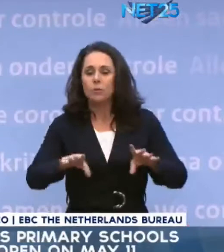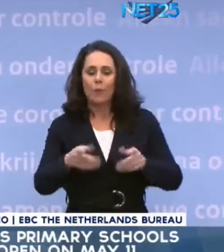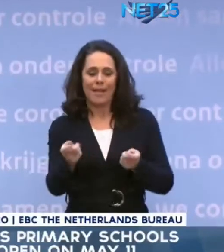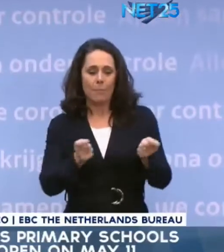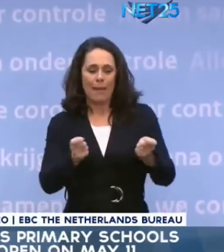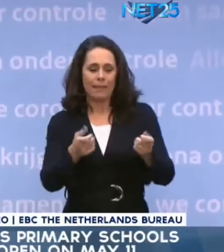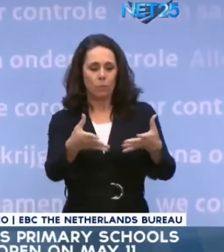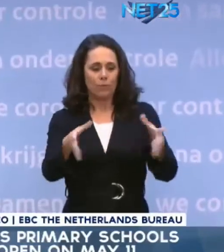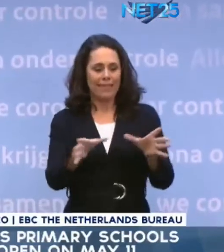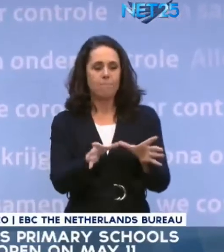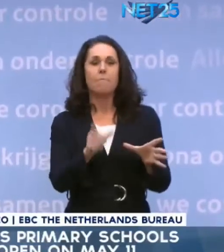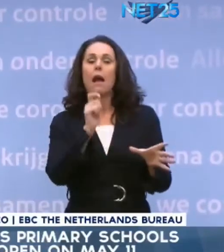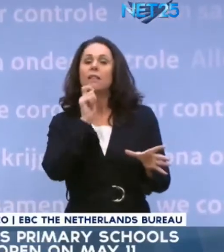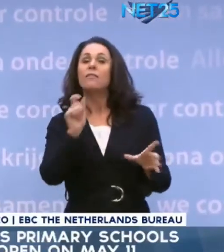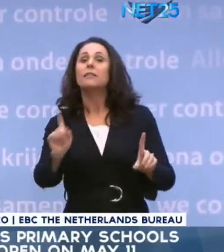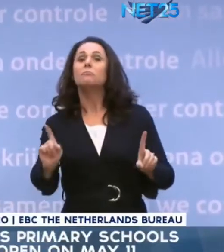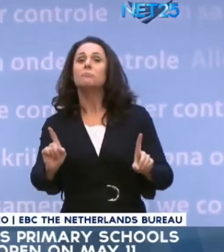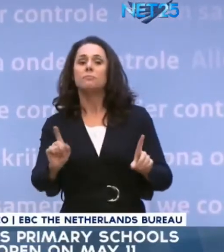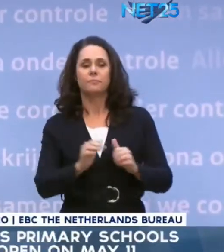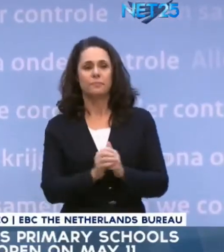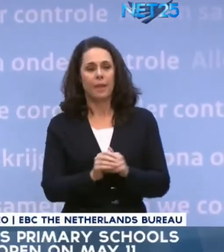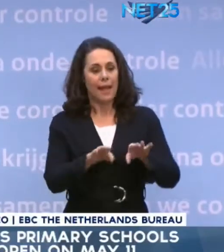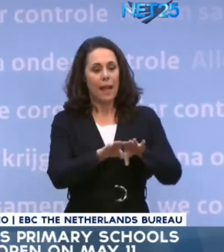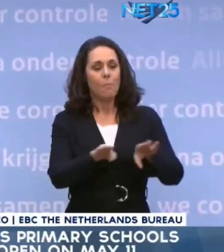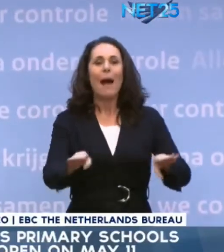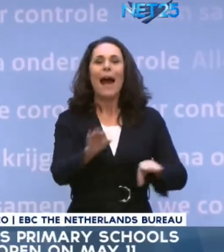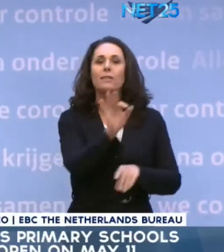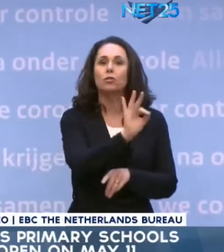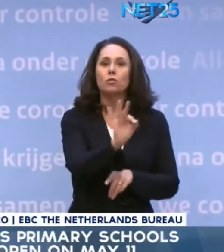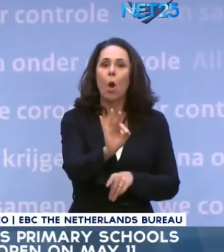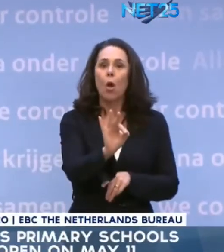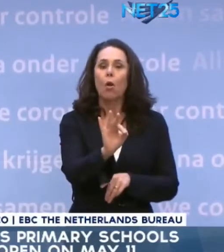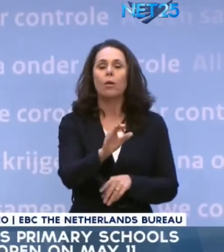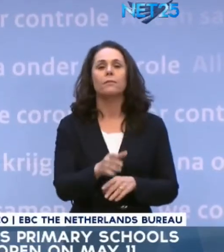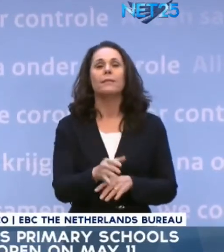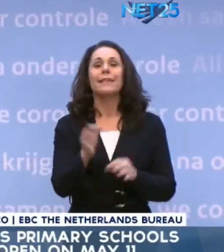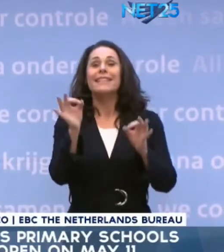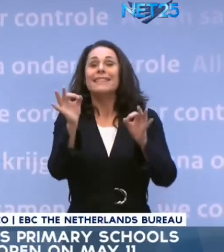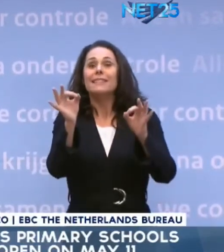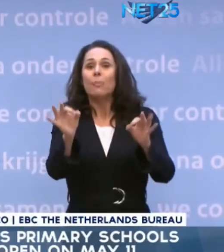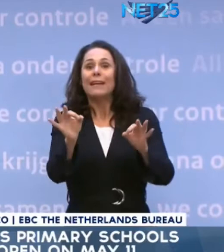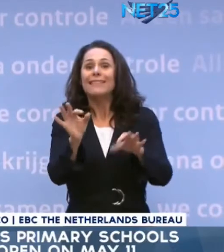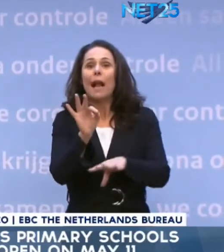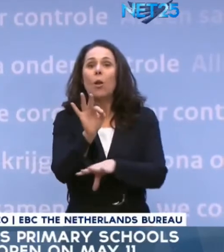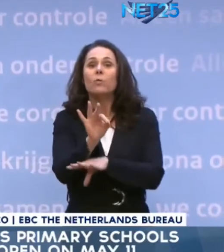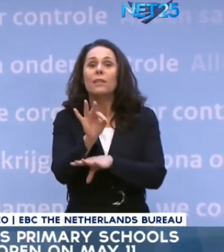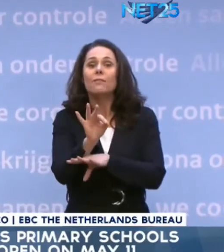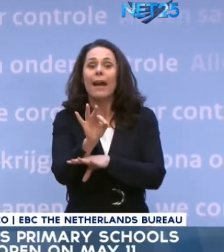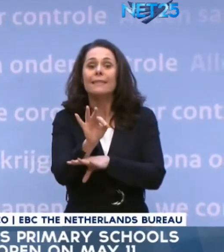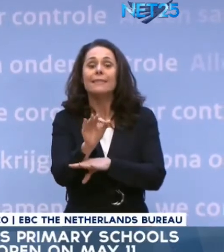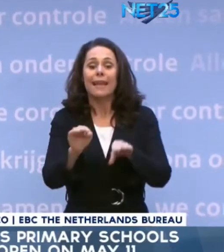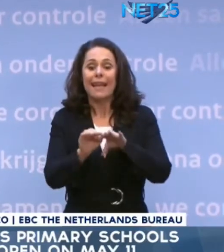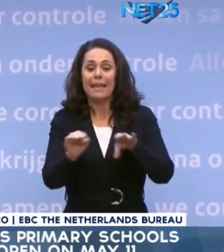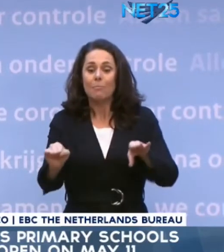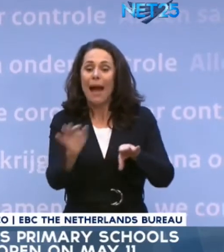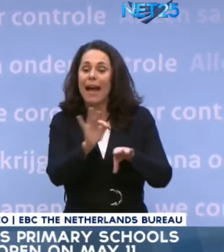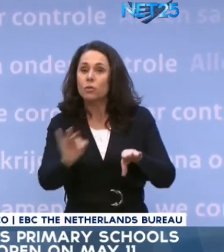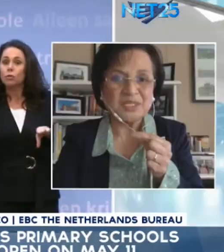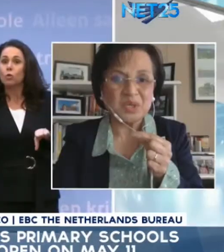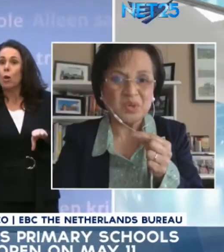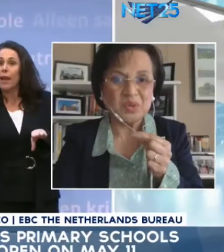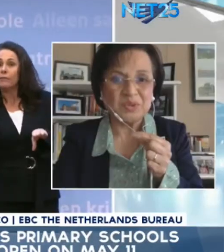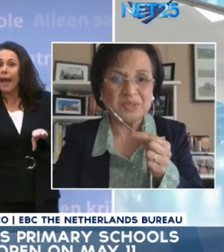declined. And here now, Alma, are the modified measures. Starting May 11,